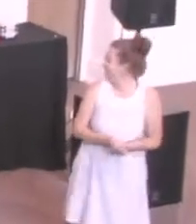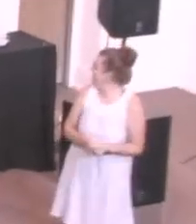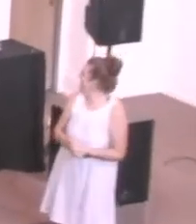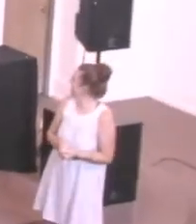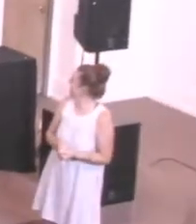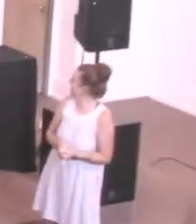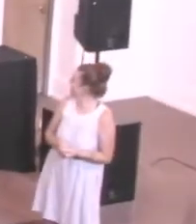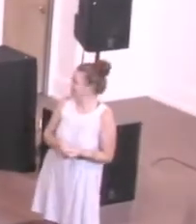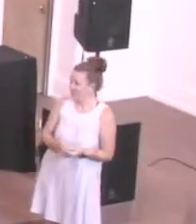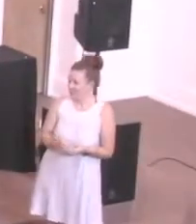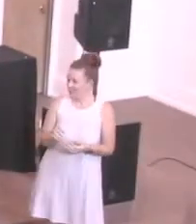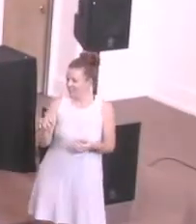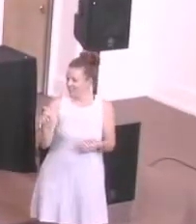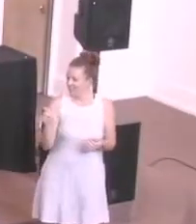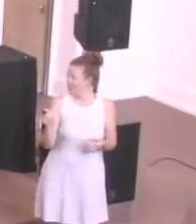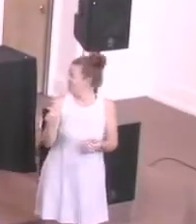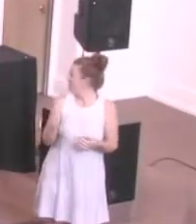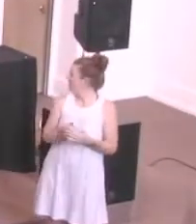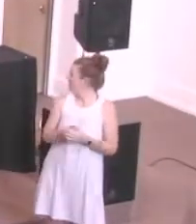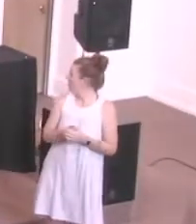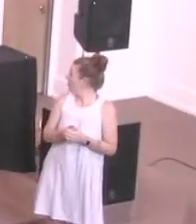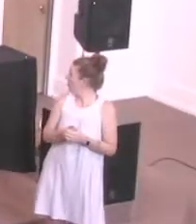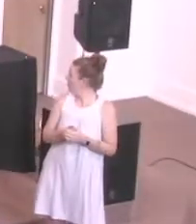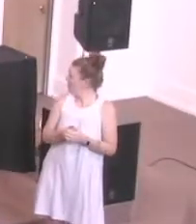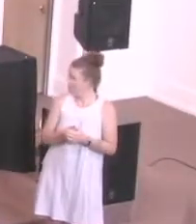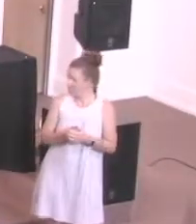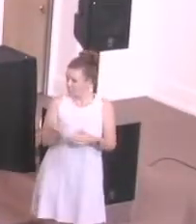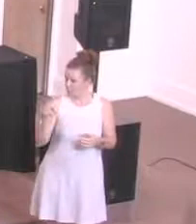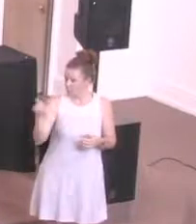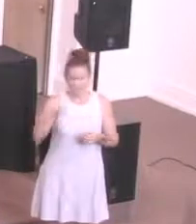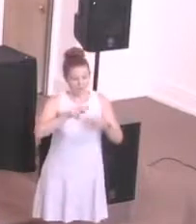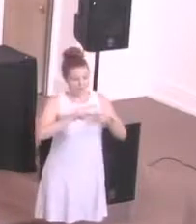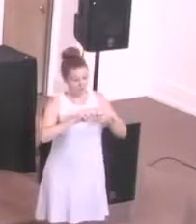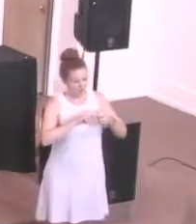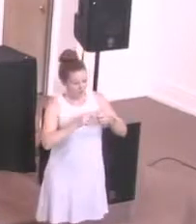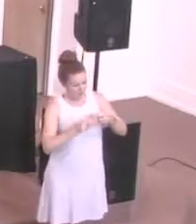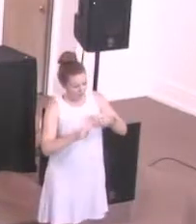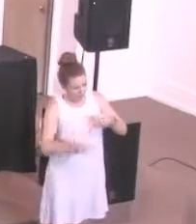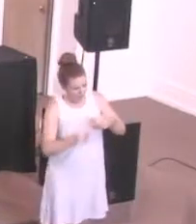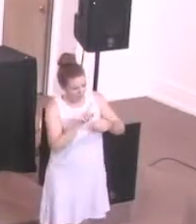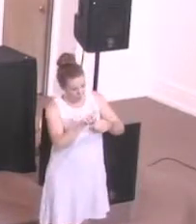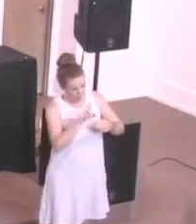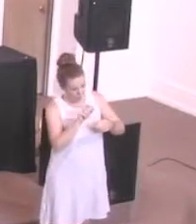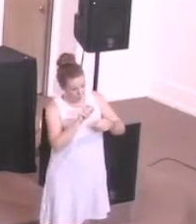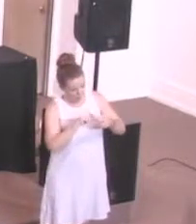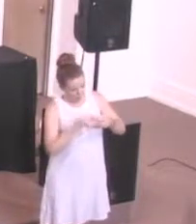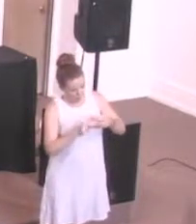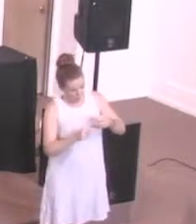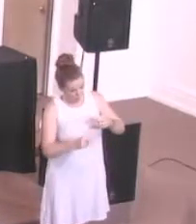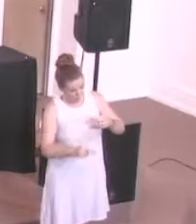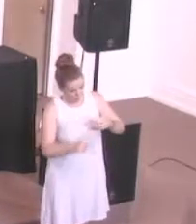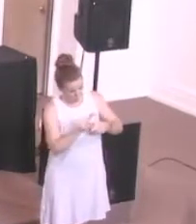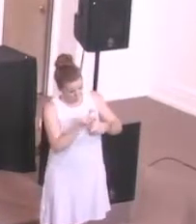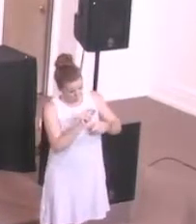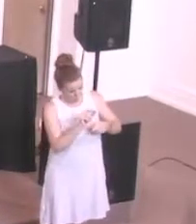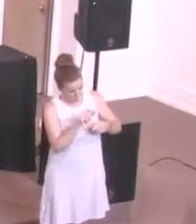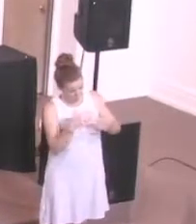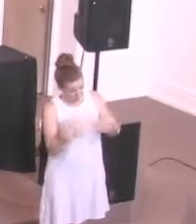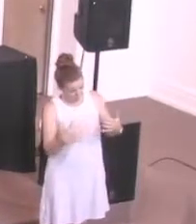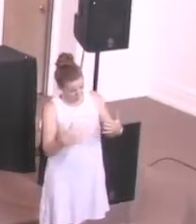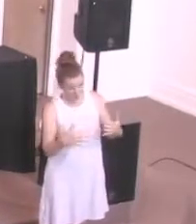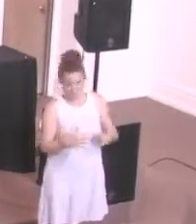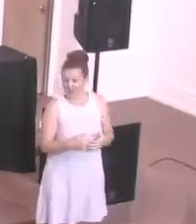Like about 100, right? 100 pounds down? 120 pounds down.